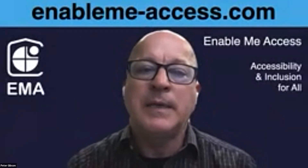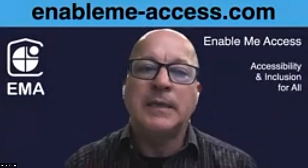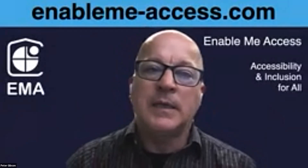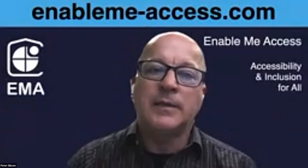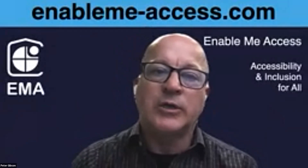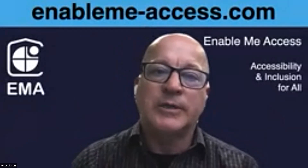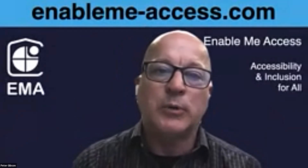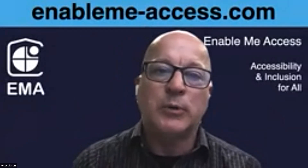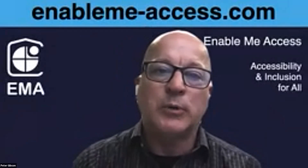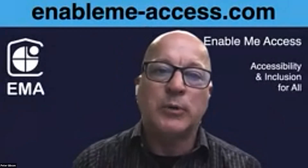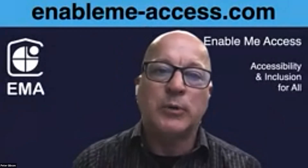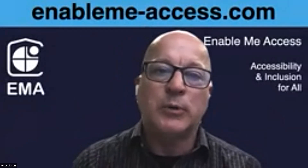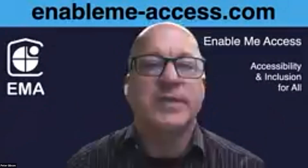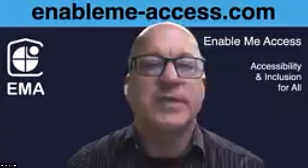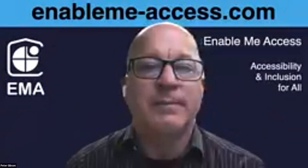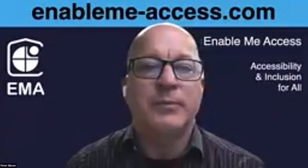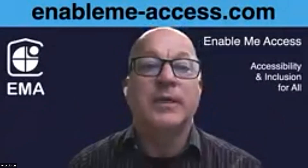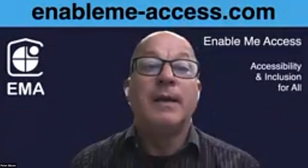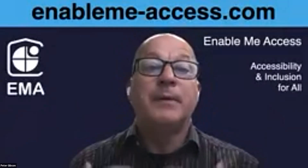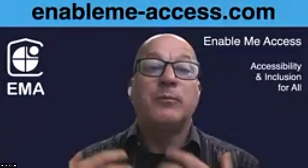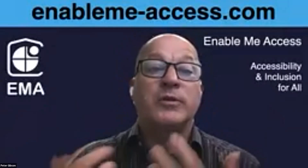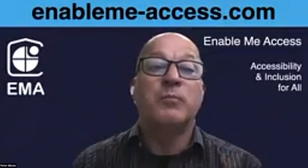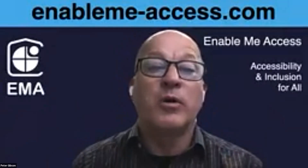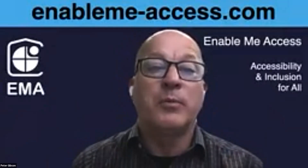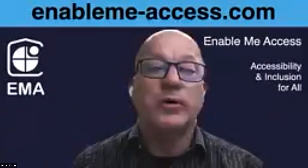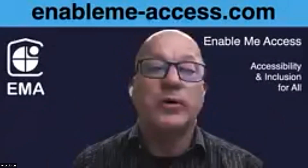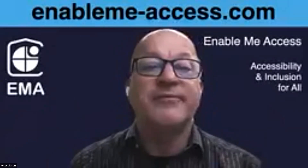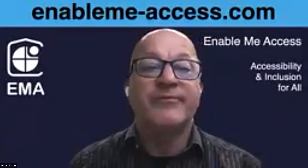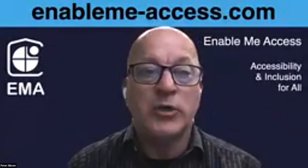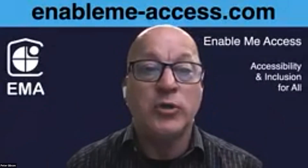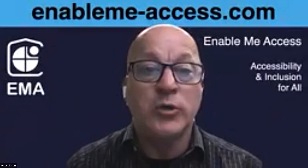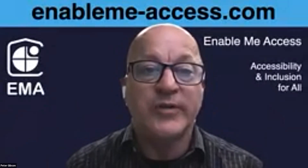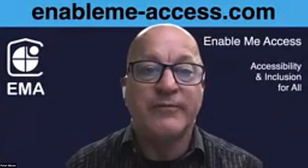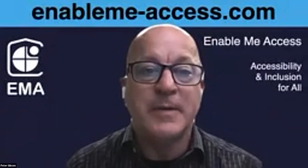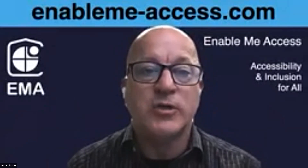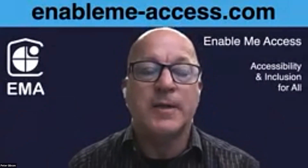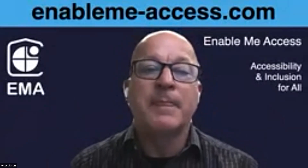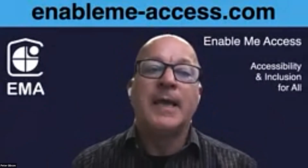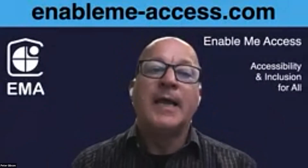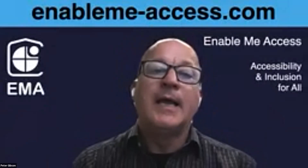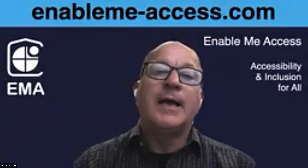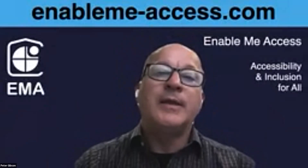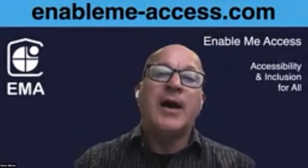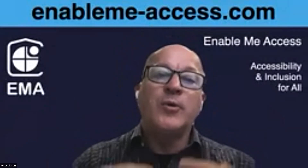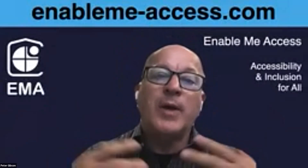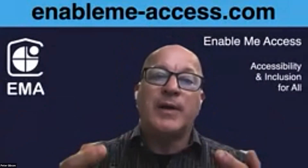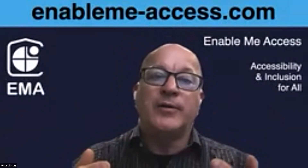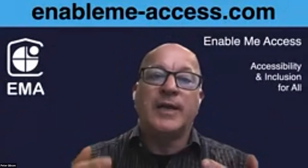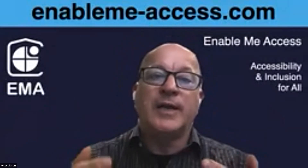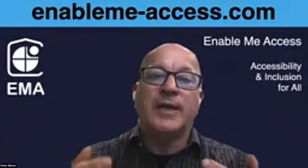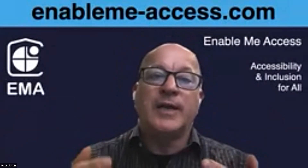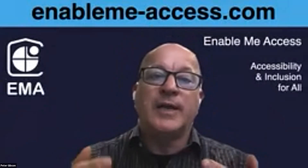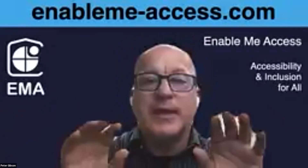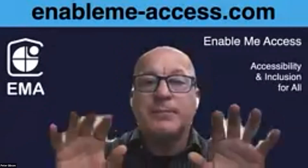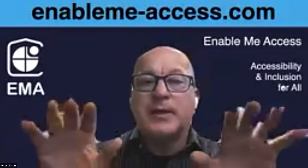I don't mean that they're not important. People's emotions are important. But what's more important is information, useful information. The other way